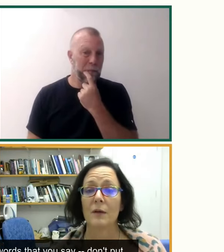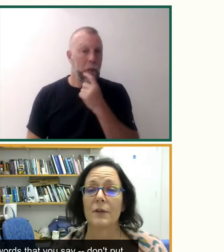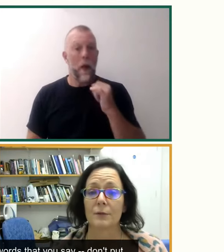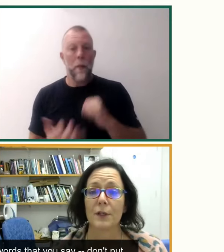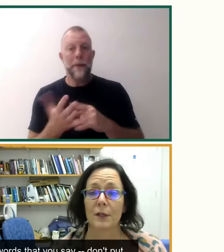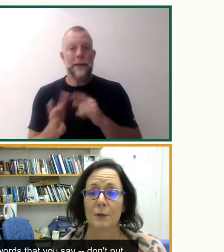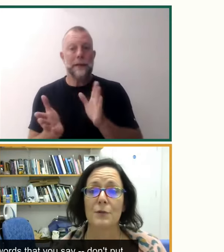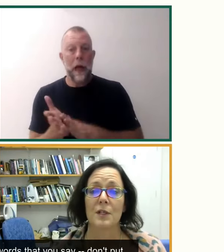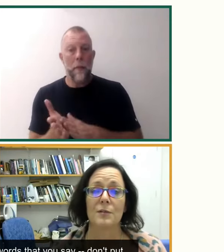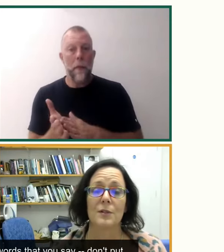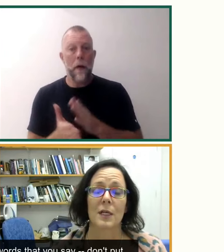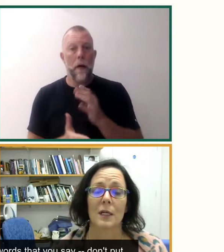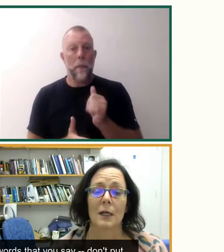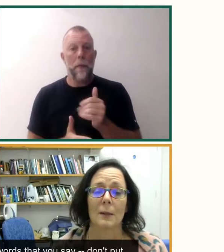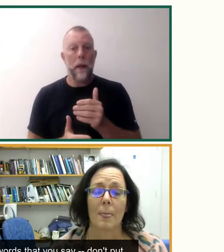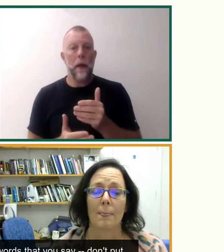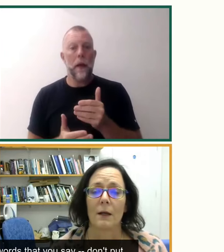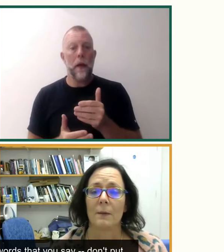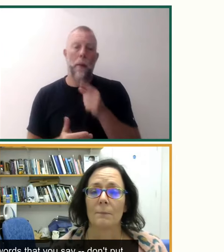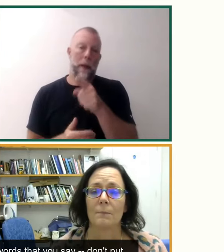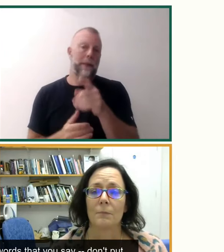more in the giving of diagnoses.